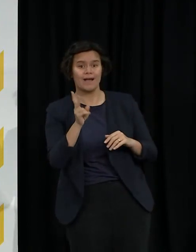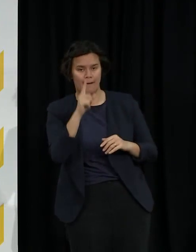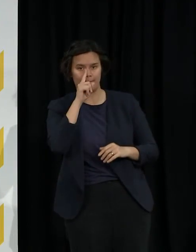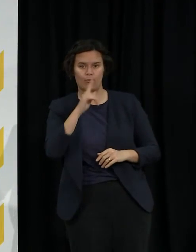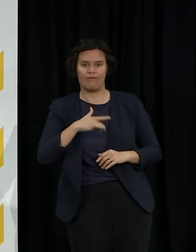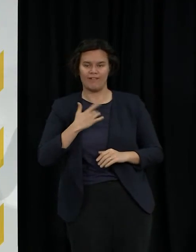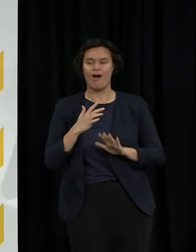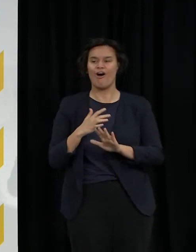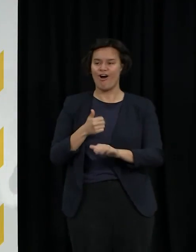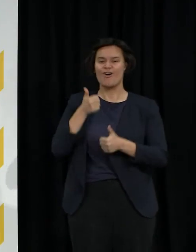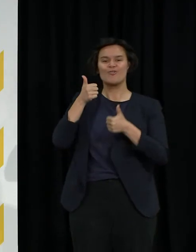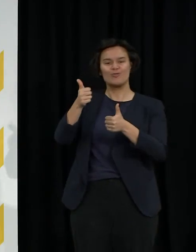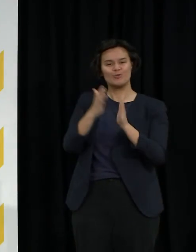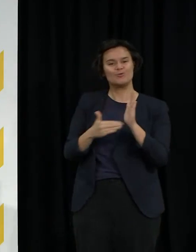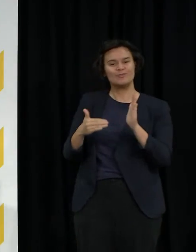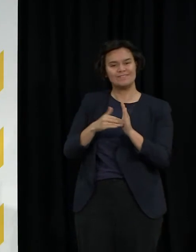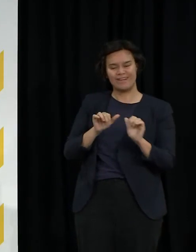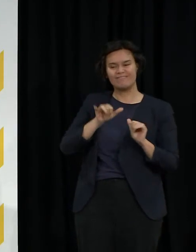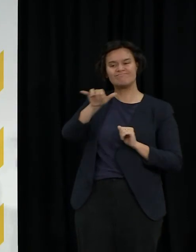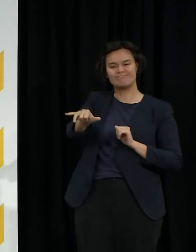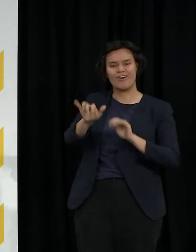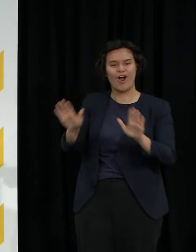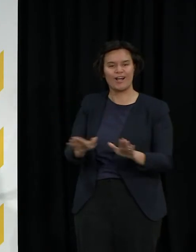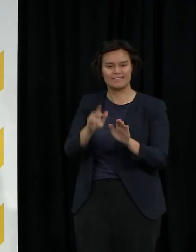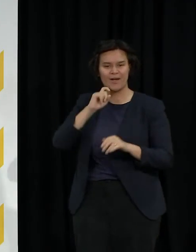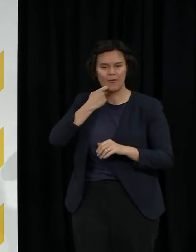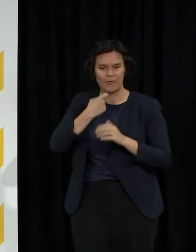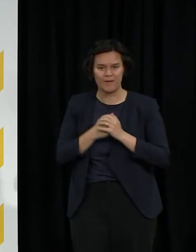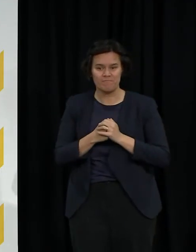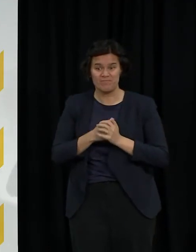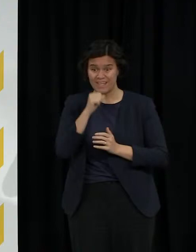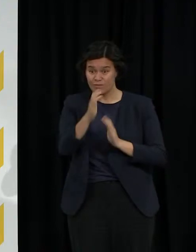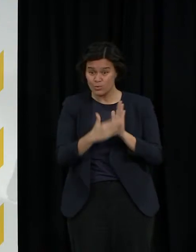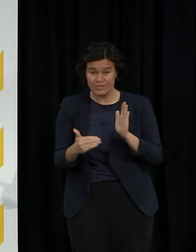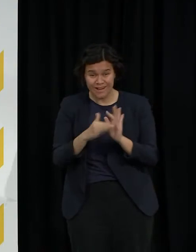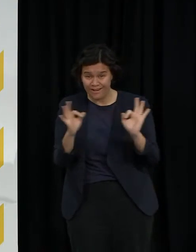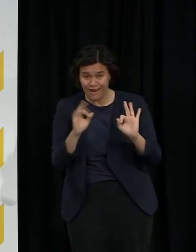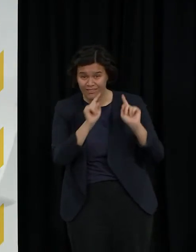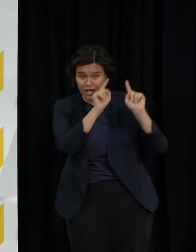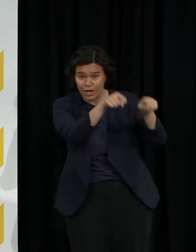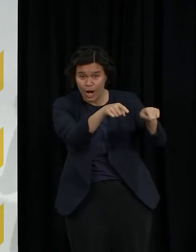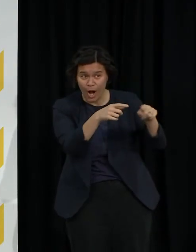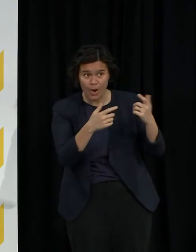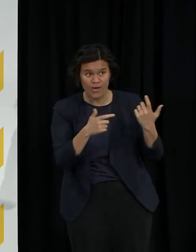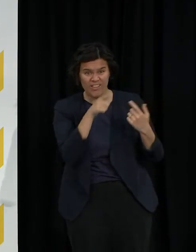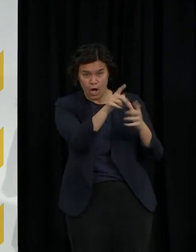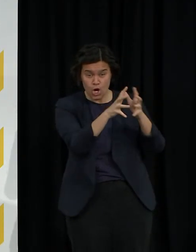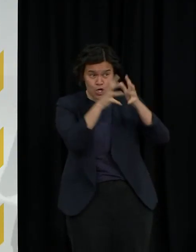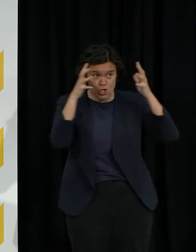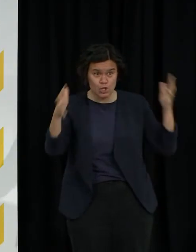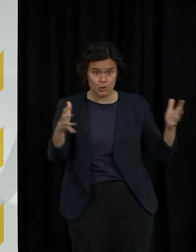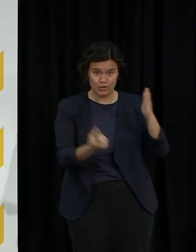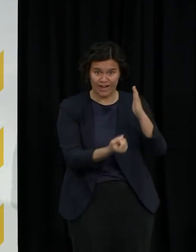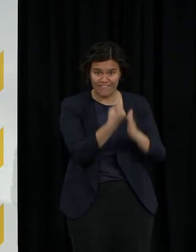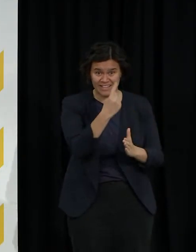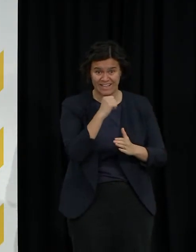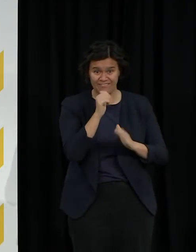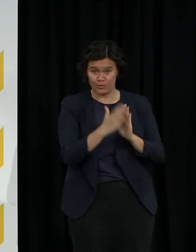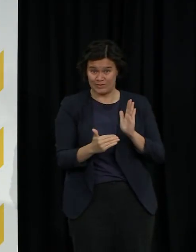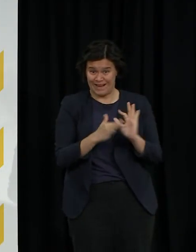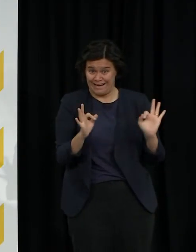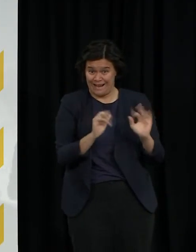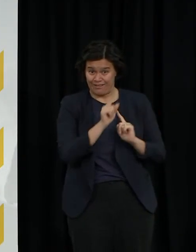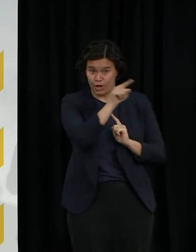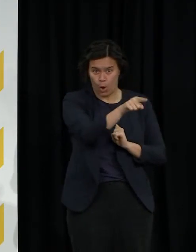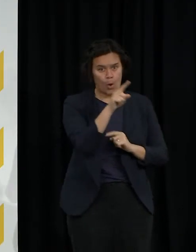price tag attached to it, but not being there and New Zealand not being present at one of the major events like this in the world, I think we'd be criticised